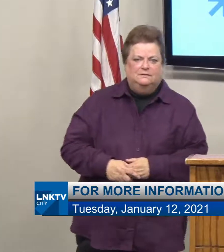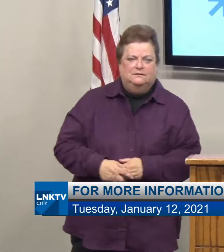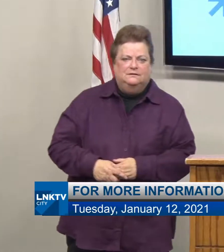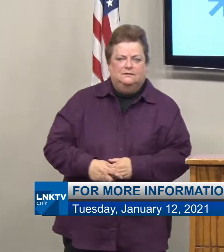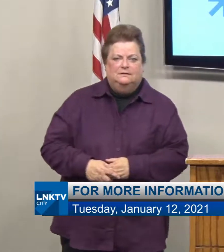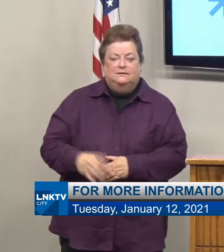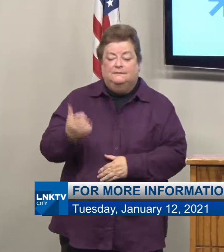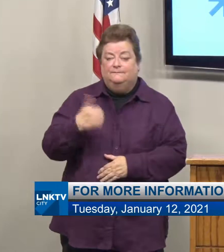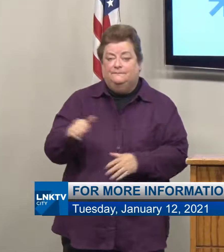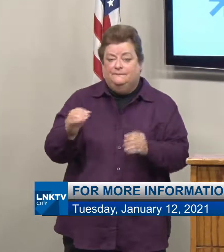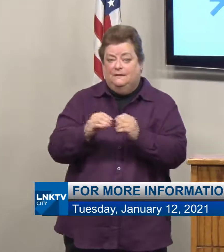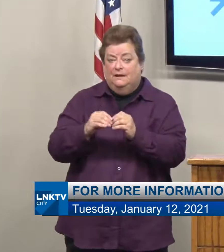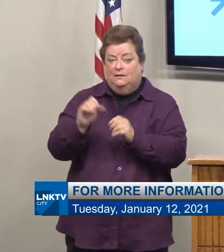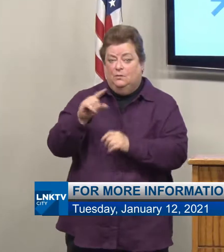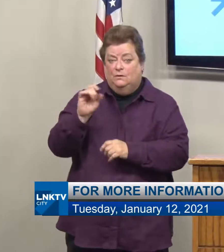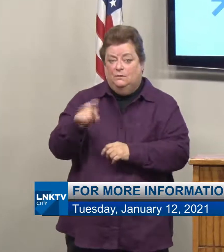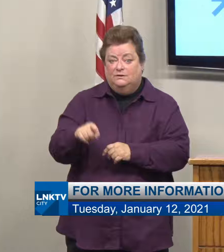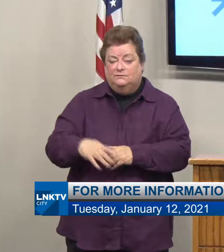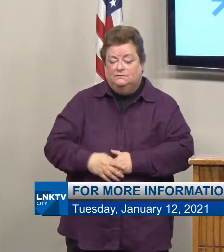Are there any other questions?